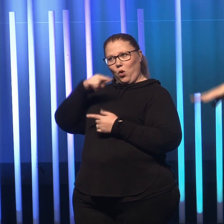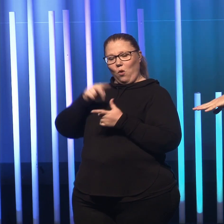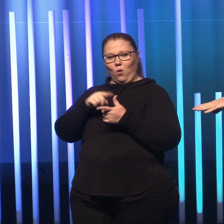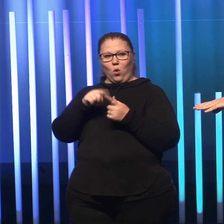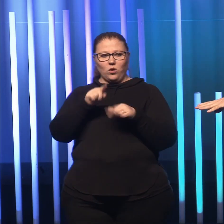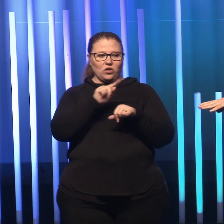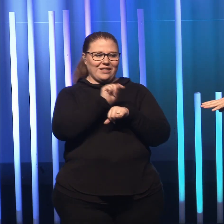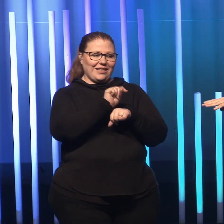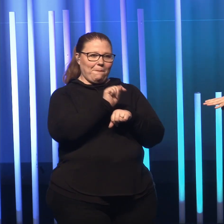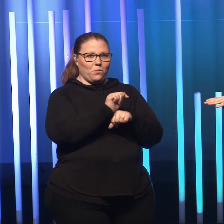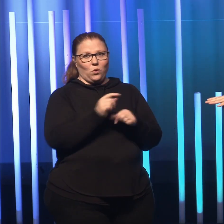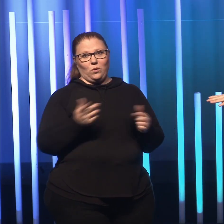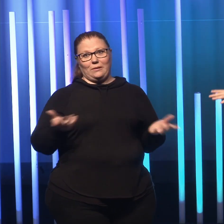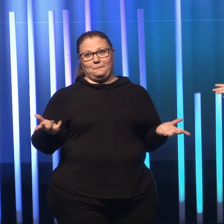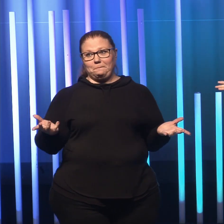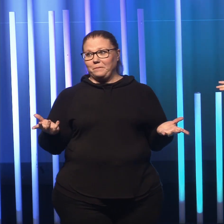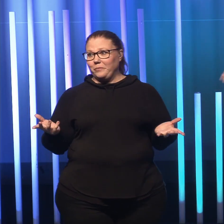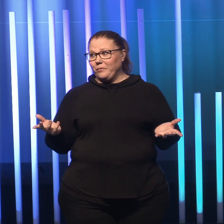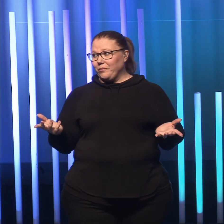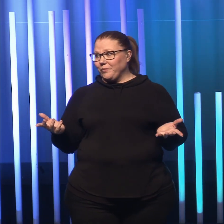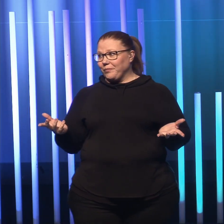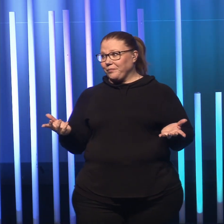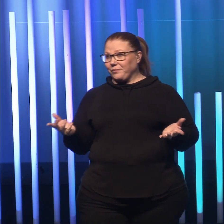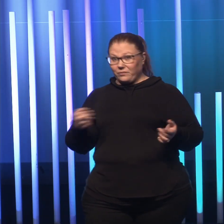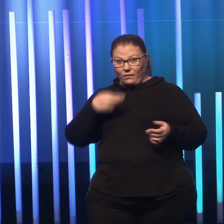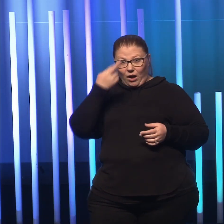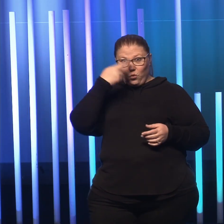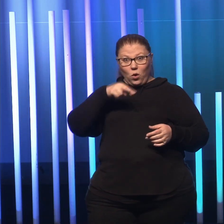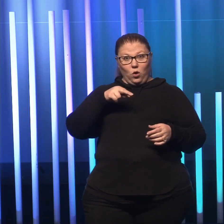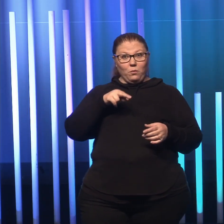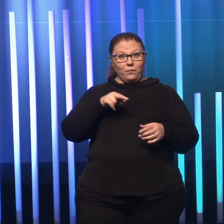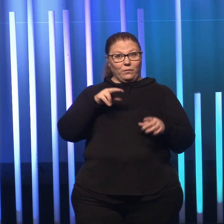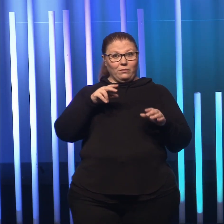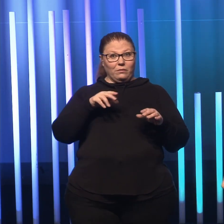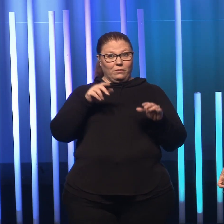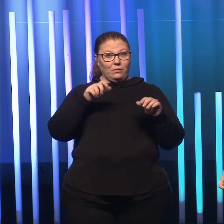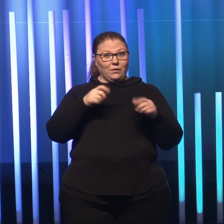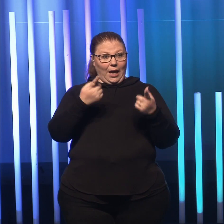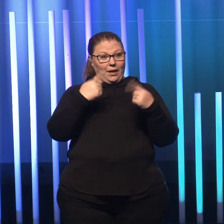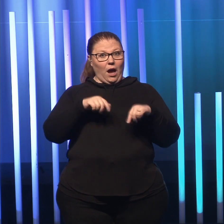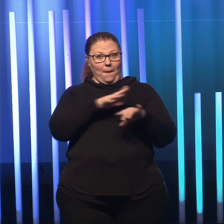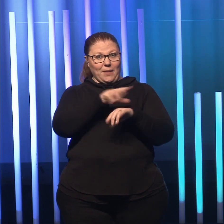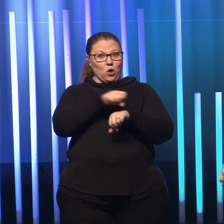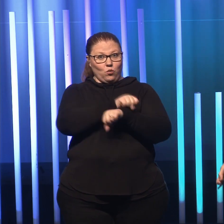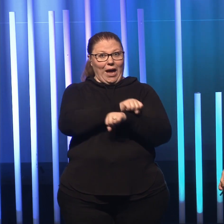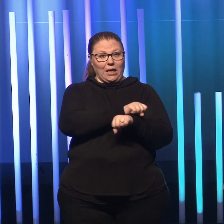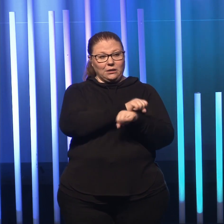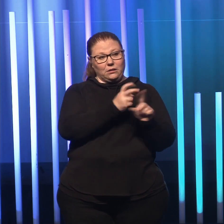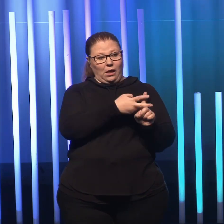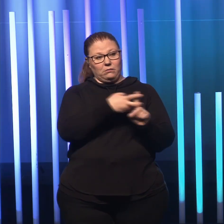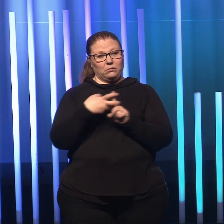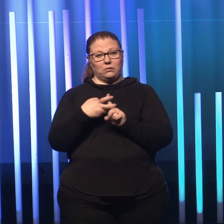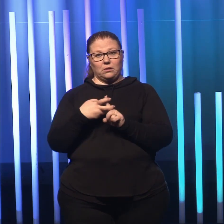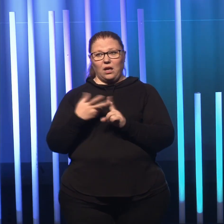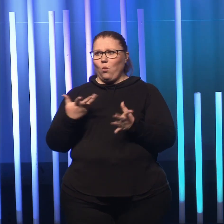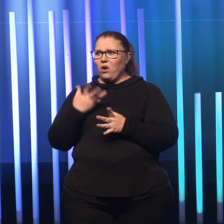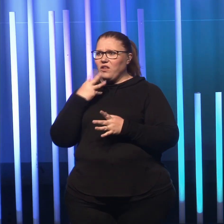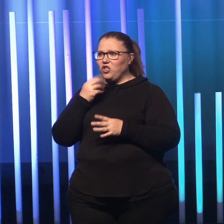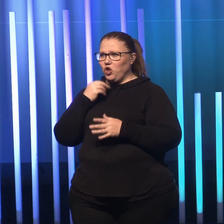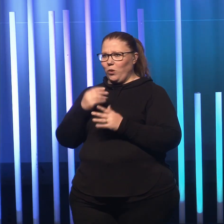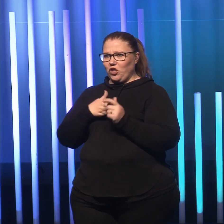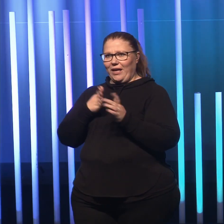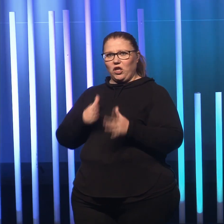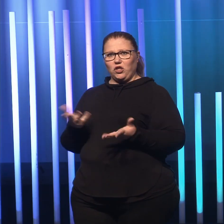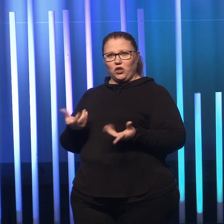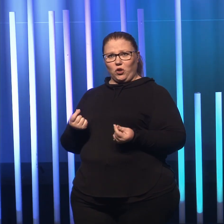taxes to the temple? Now, Rome can come and take me. What can the Jewish leaders do? Well, they just kind of